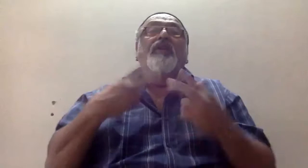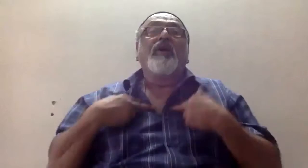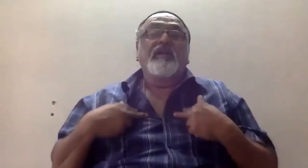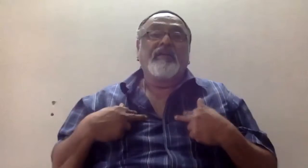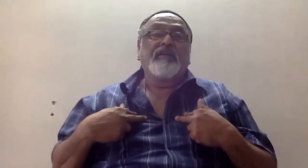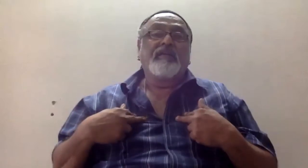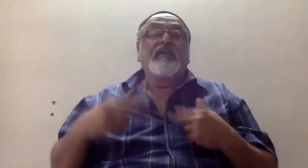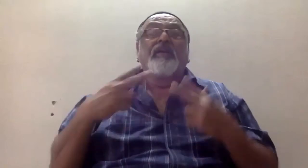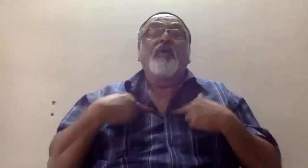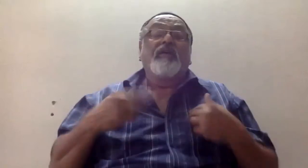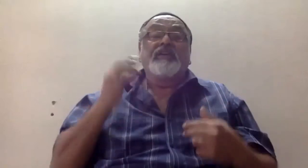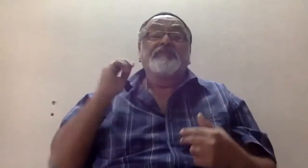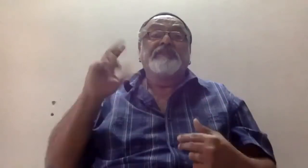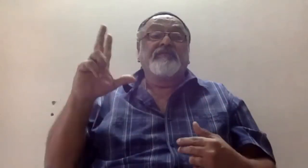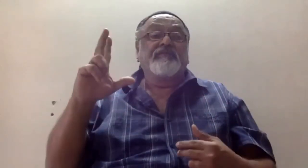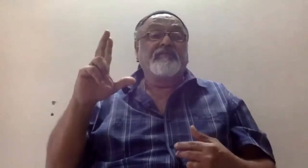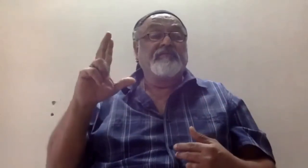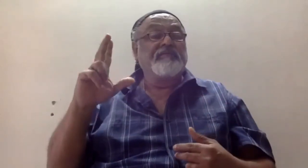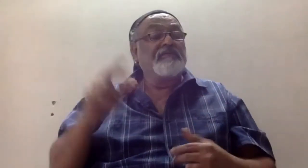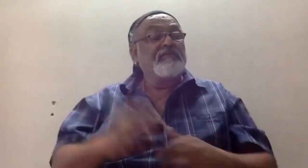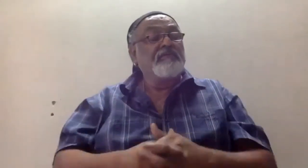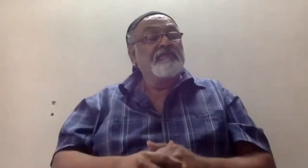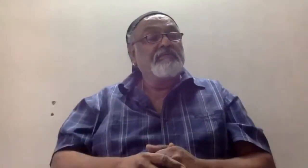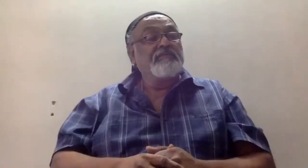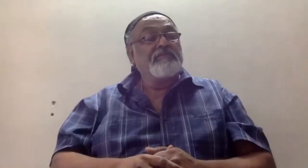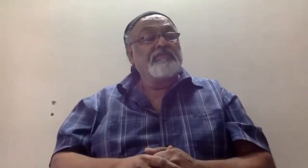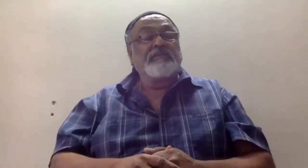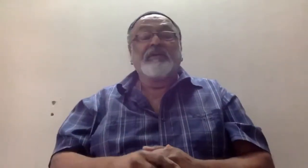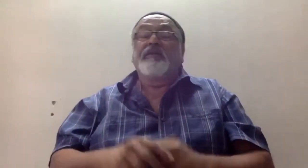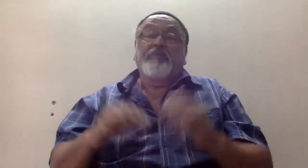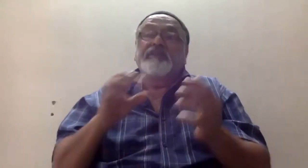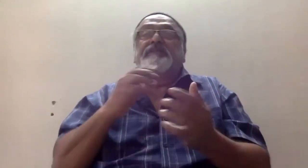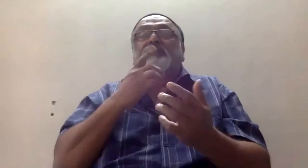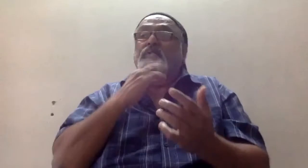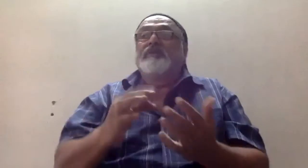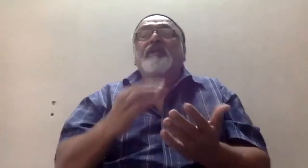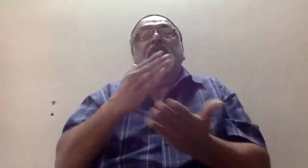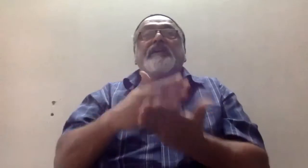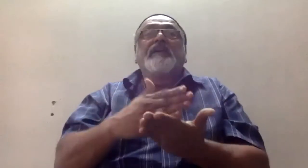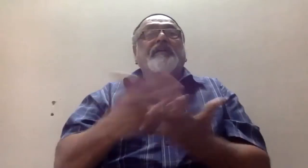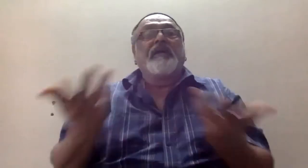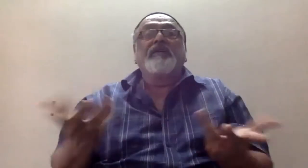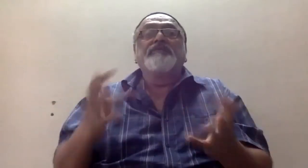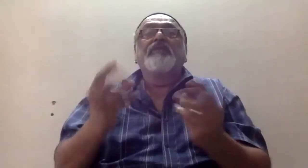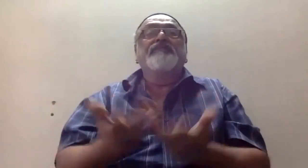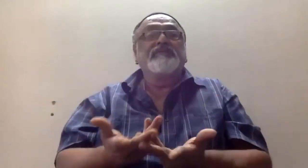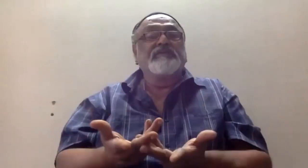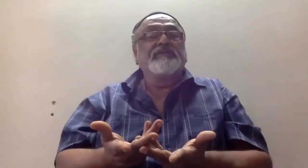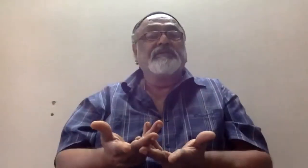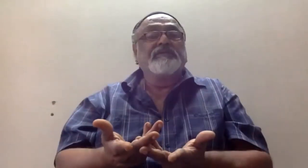costly. So that is another barrier, practical barrier. So what happens? They end up going to the